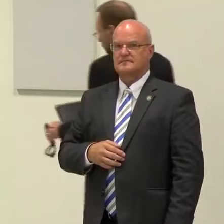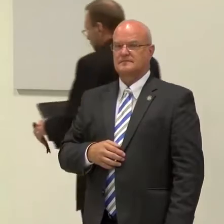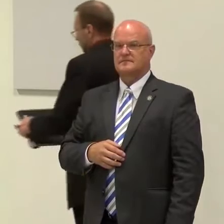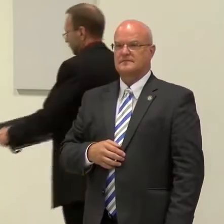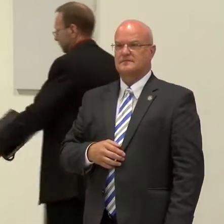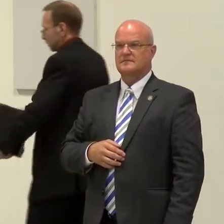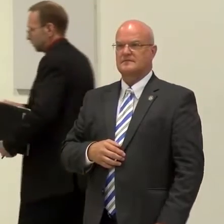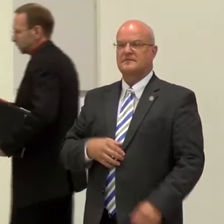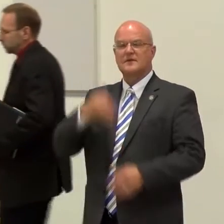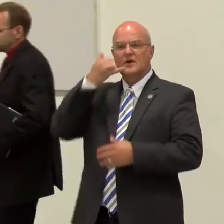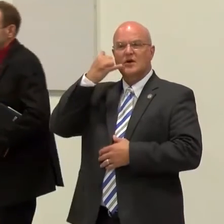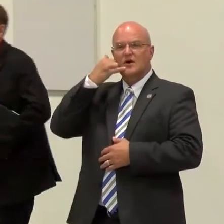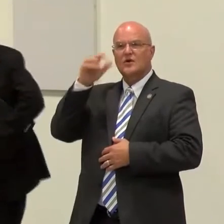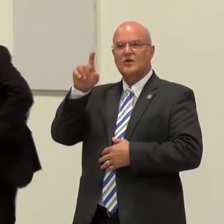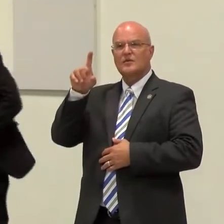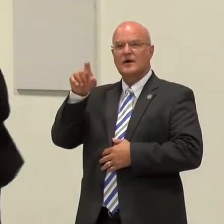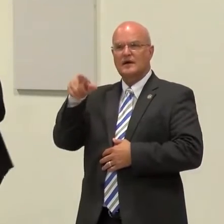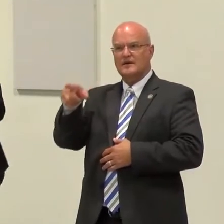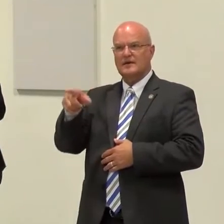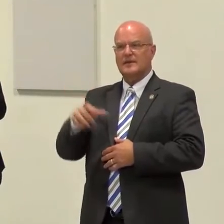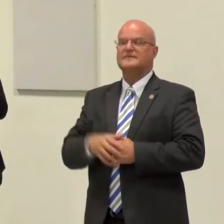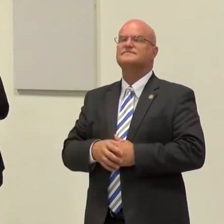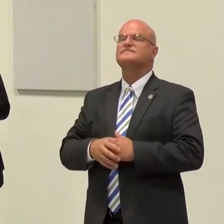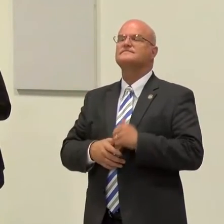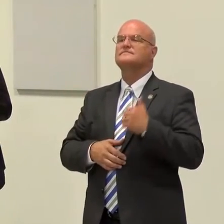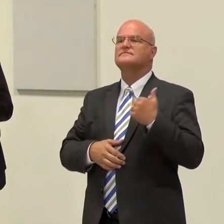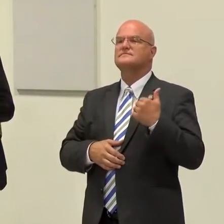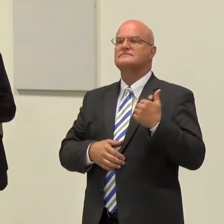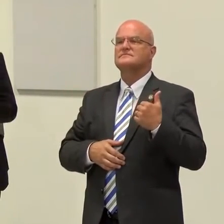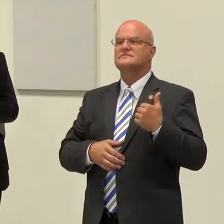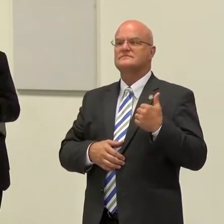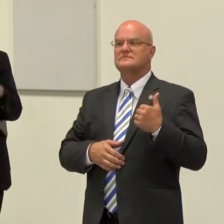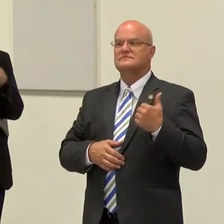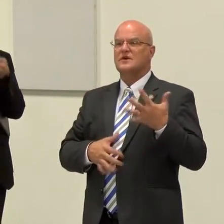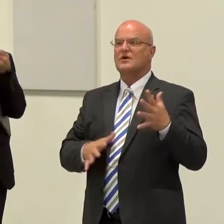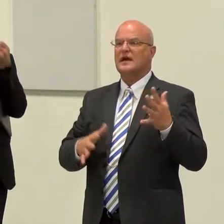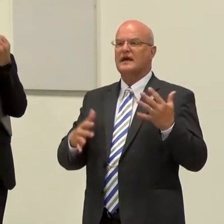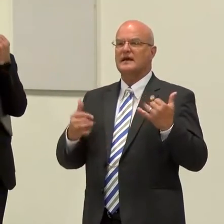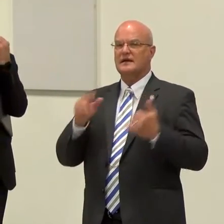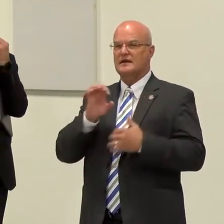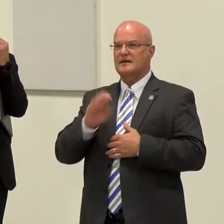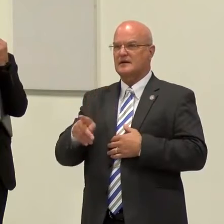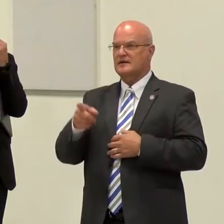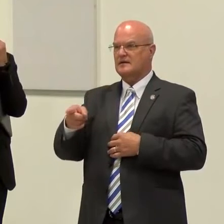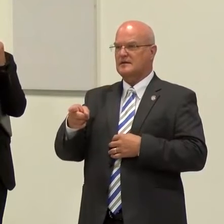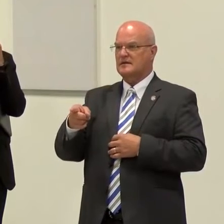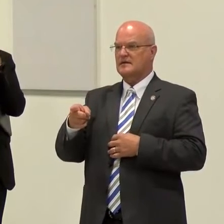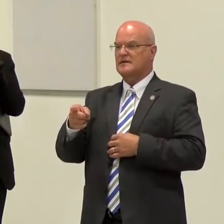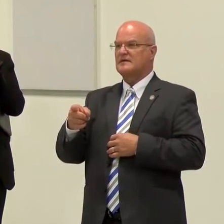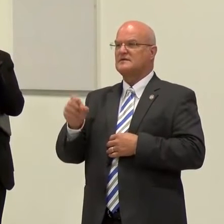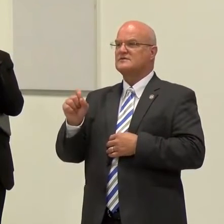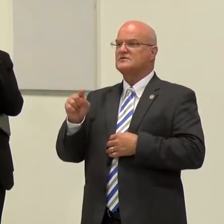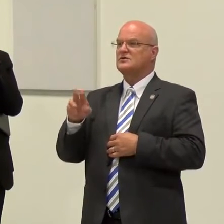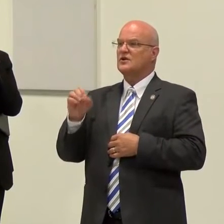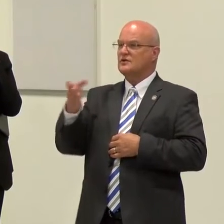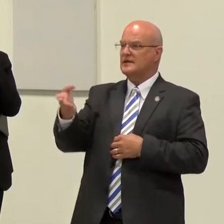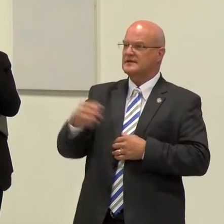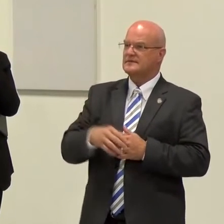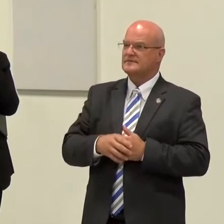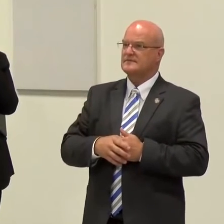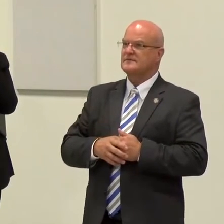Final question remotely, then we'll come back. All right, we'll come back here to the studio. Yes,